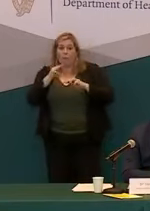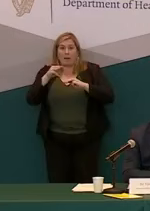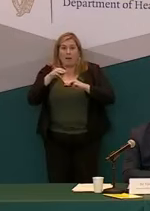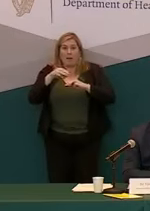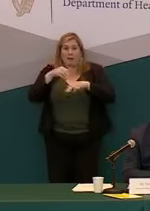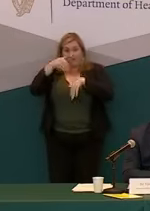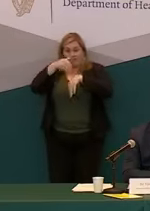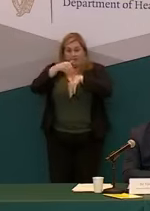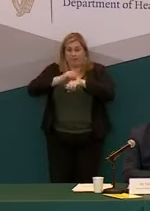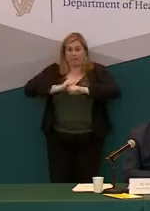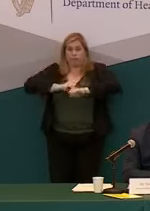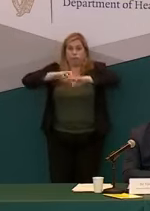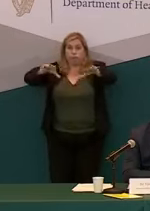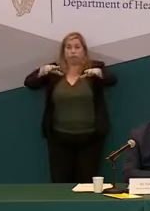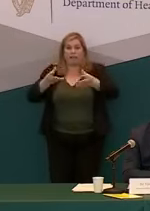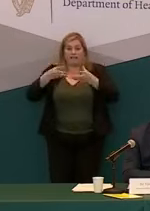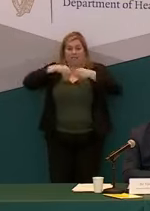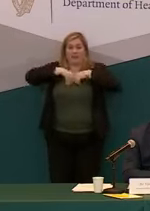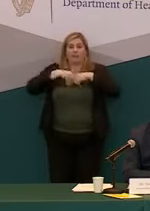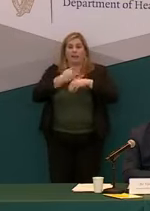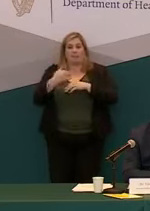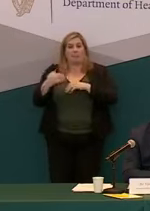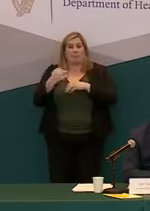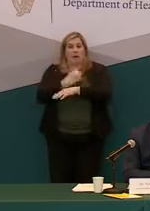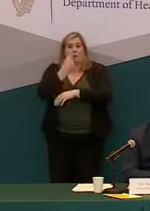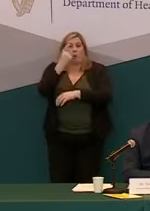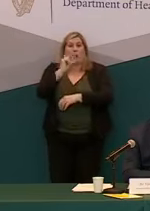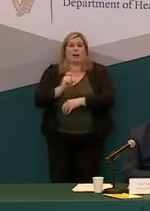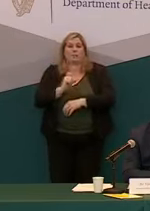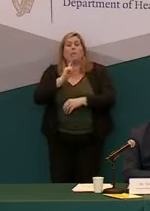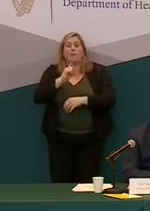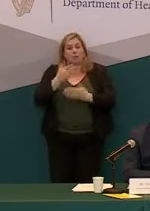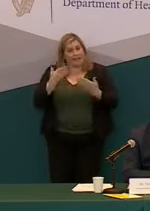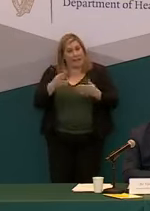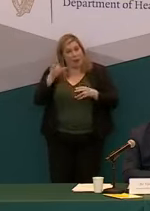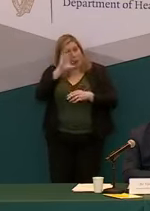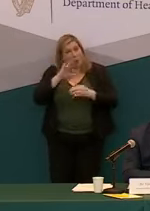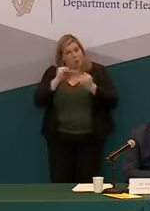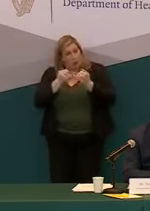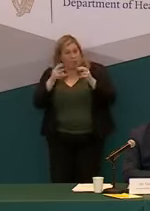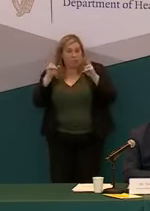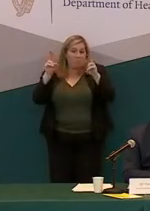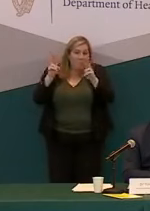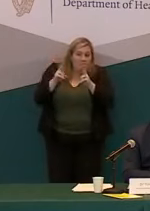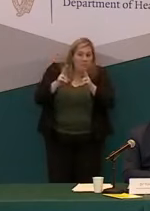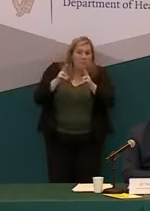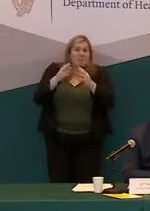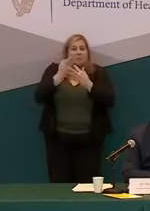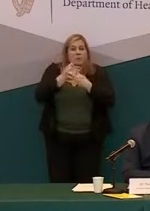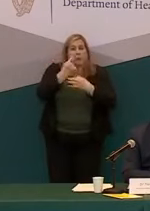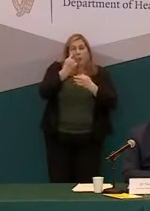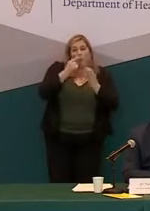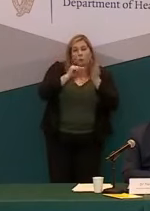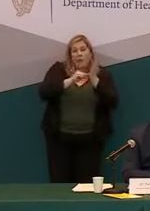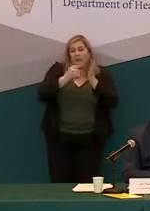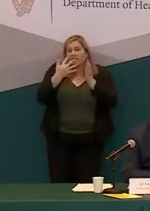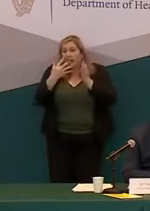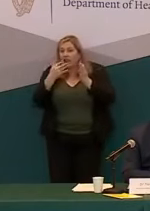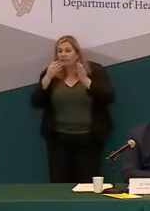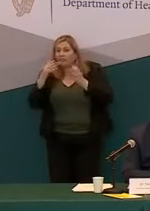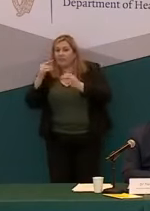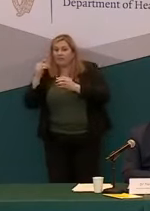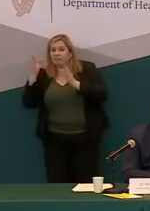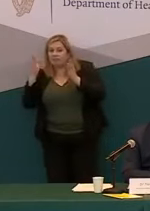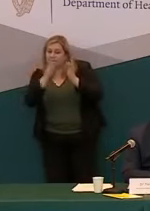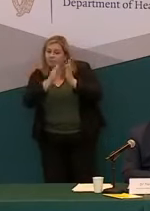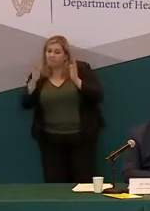Immediately after the early interventions, it looks like the reproduction number was somewhere between 1.5 and 3. And then the last